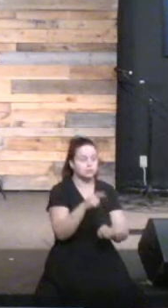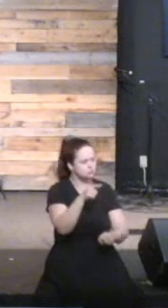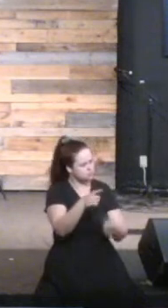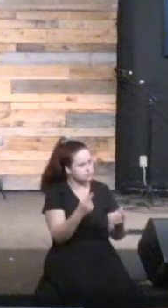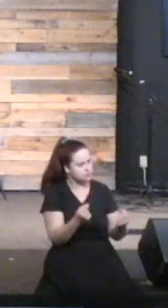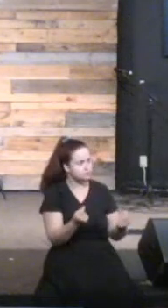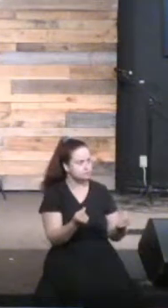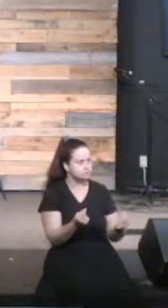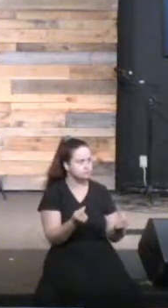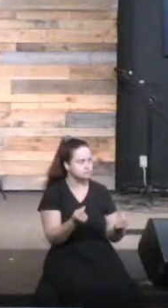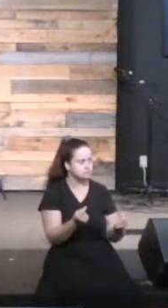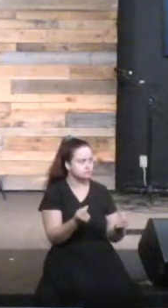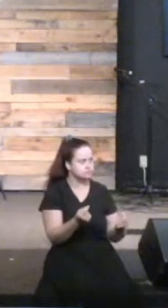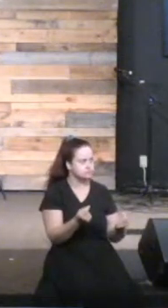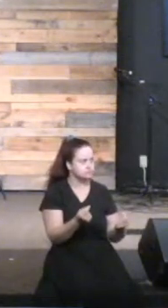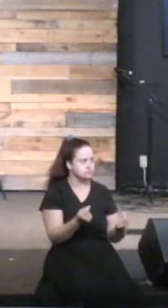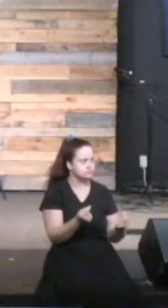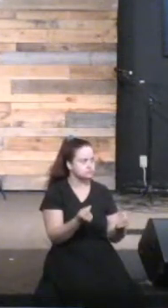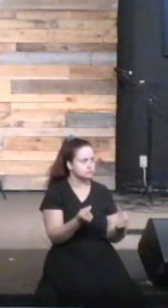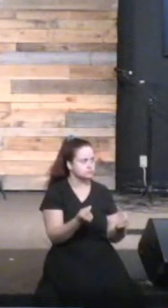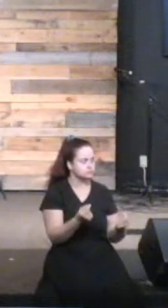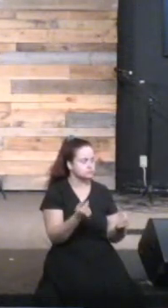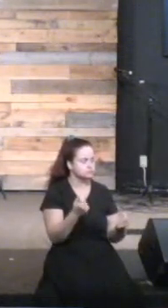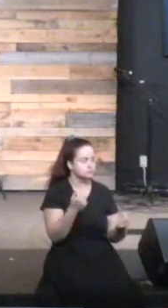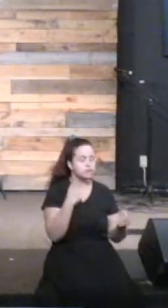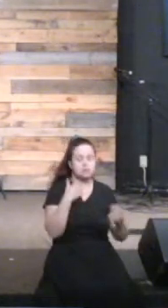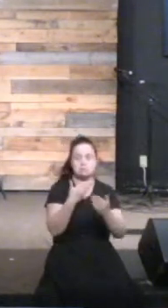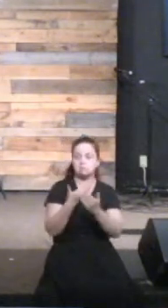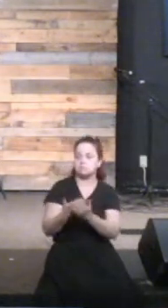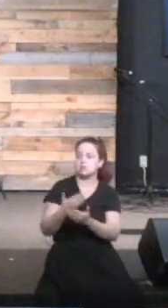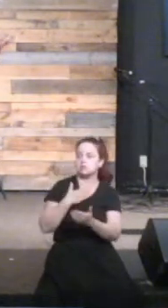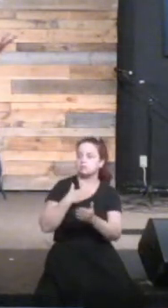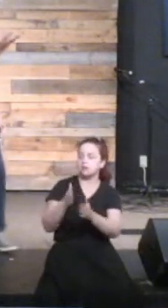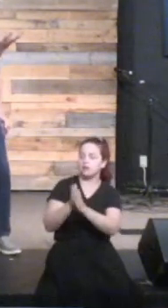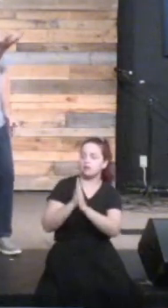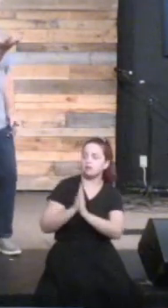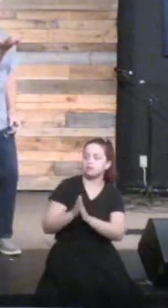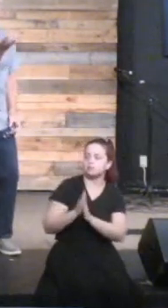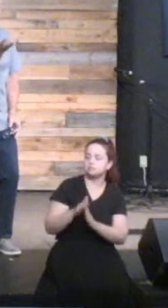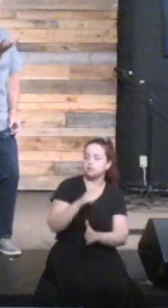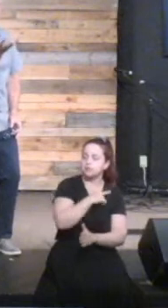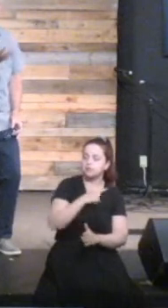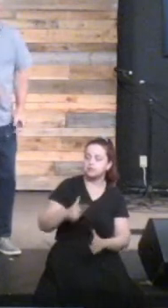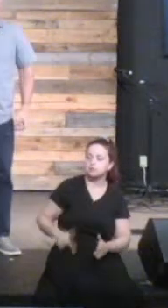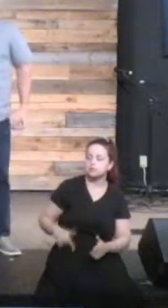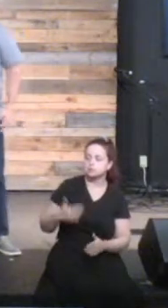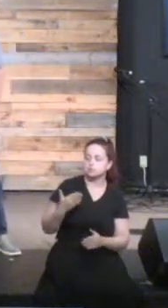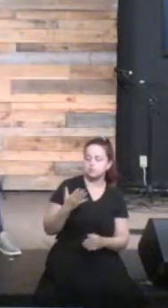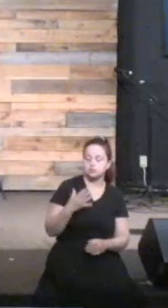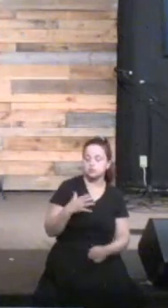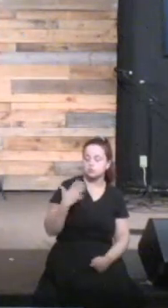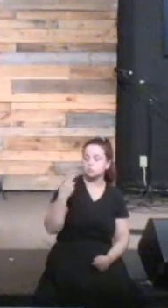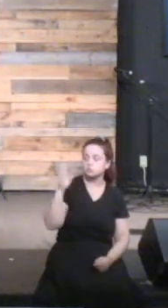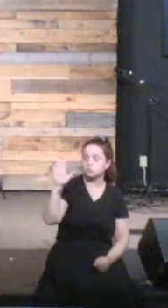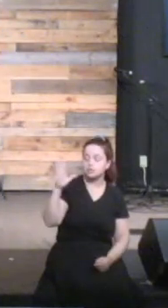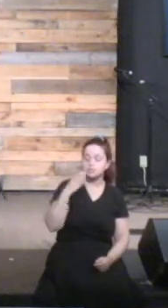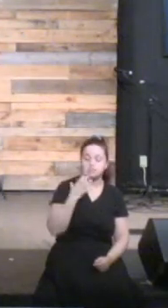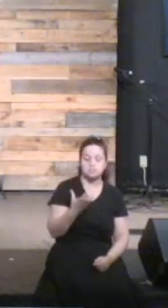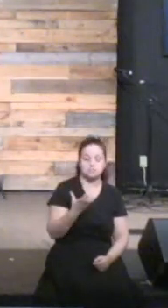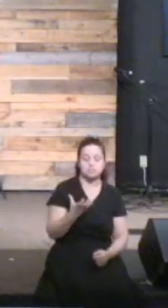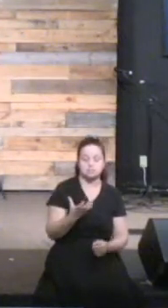do I lay my request before the one whose hand holds the entire universe what do you